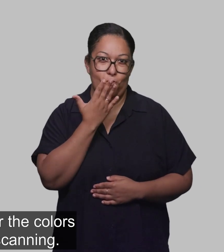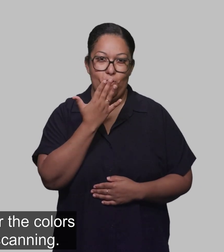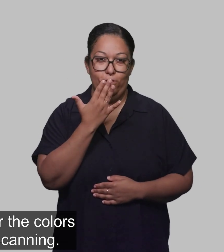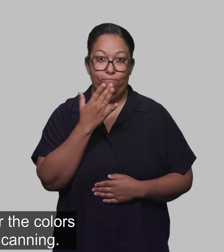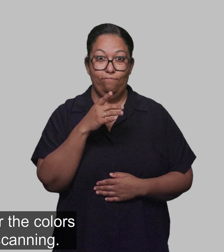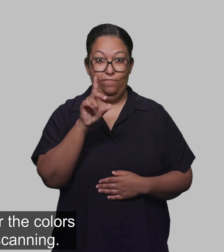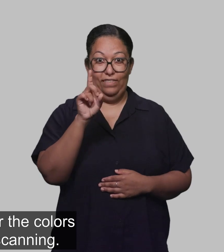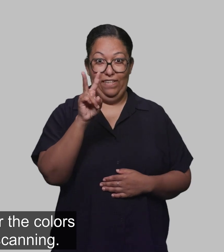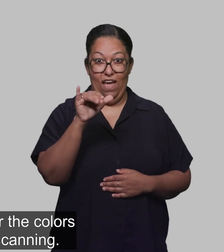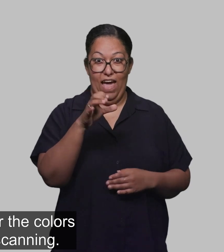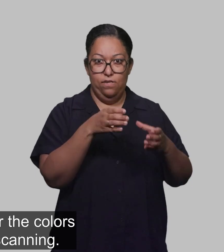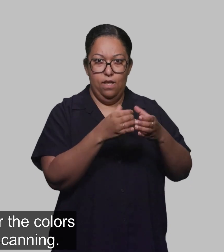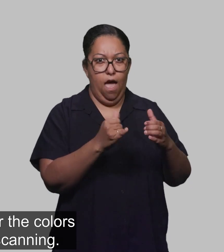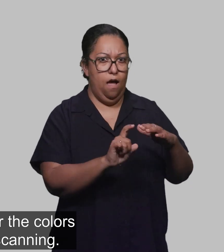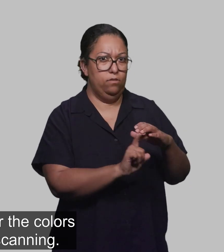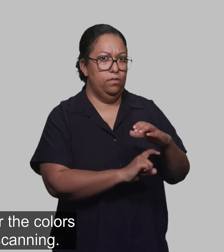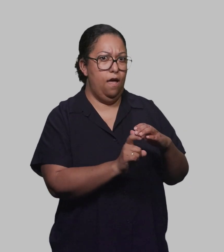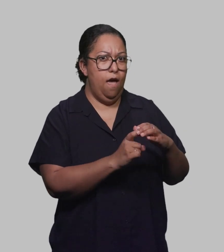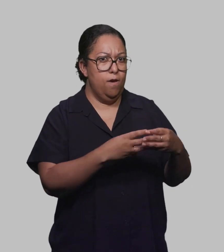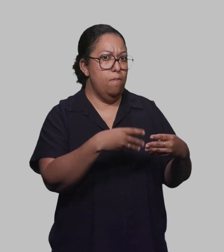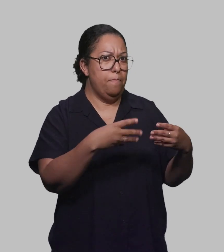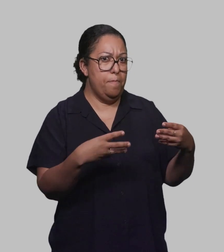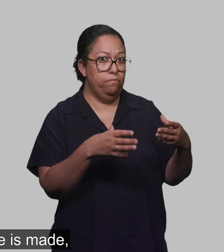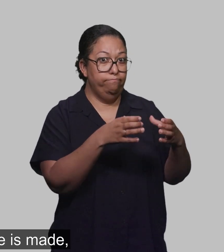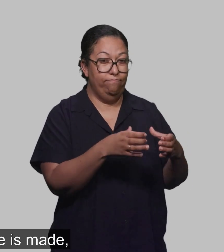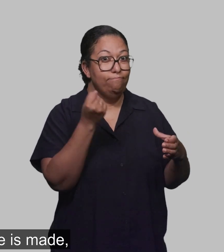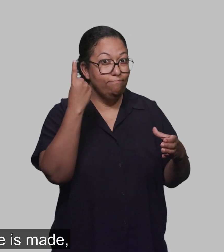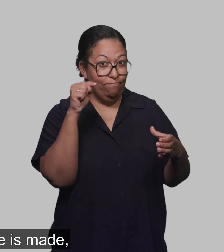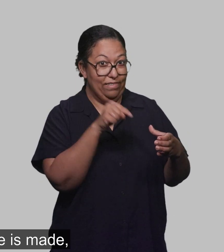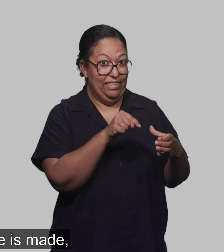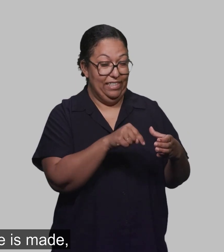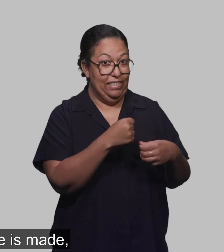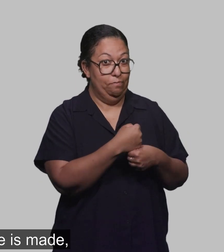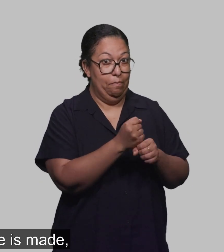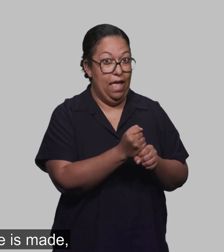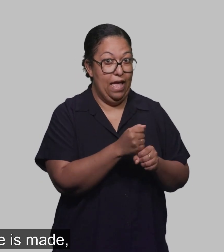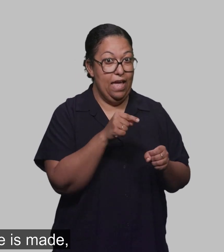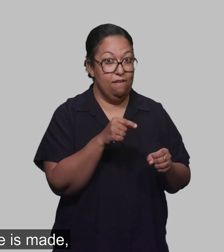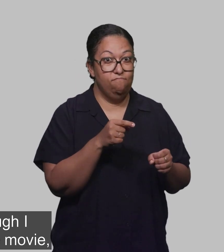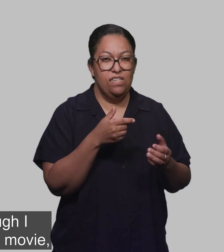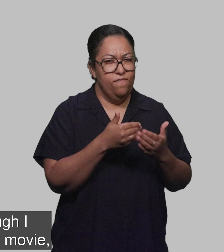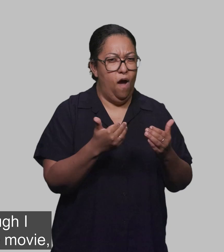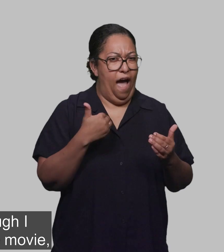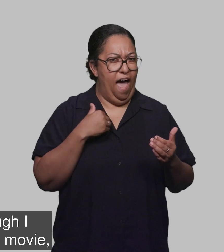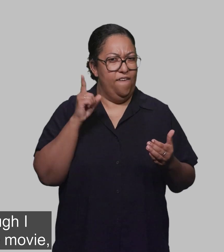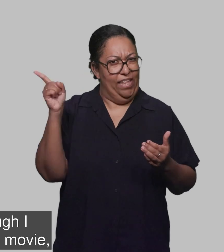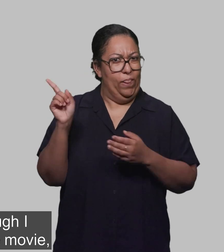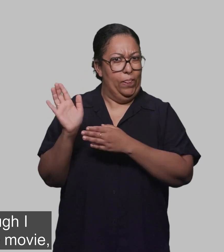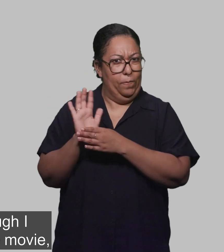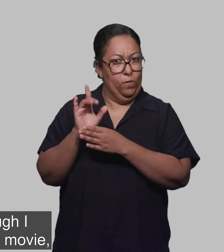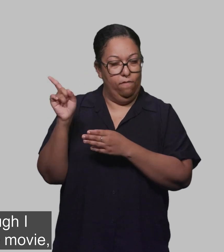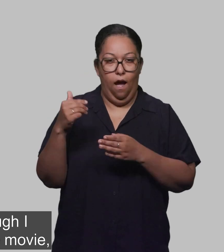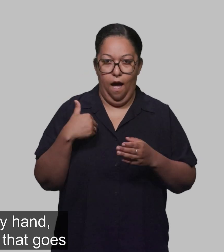colors the device is scanning. Also, this device is made, even though I